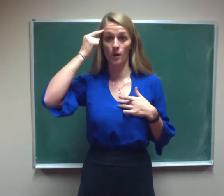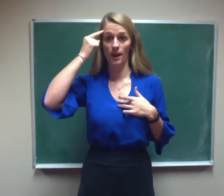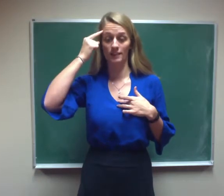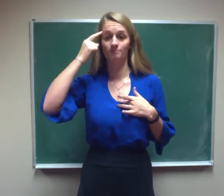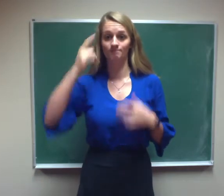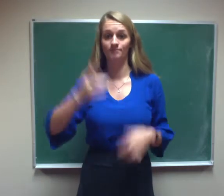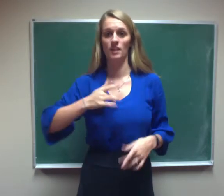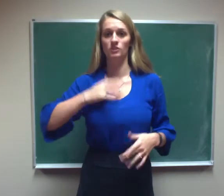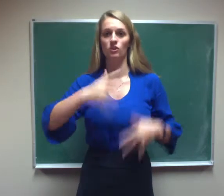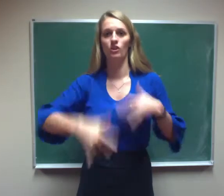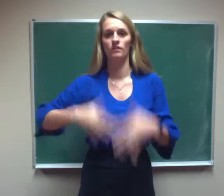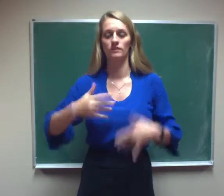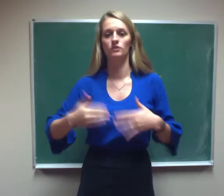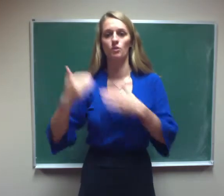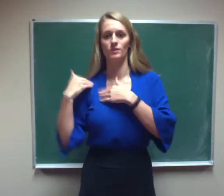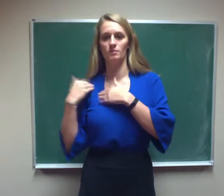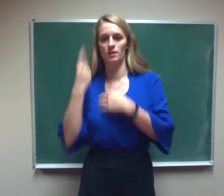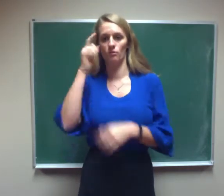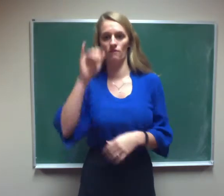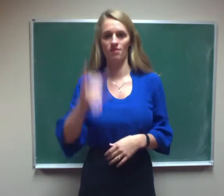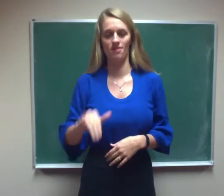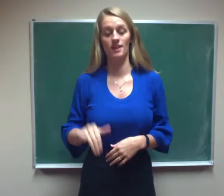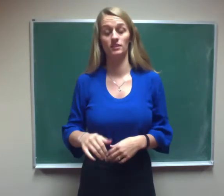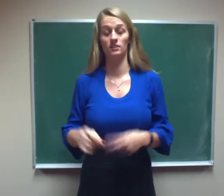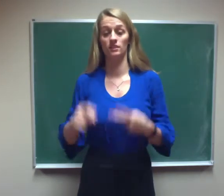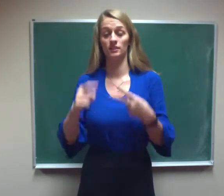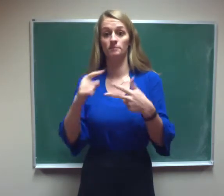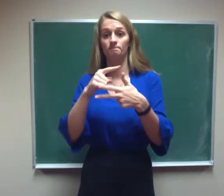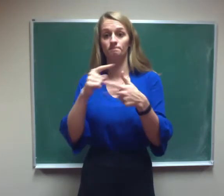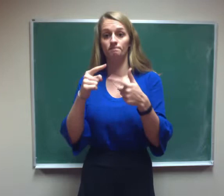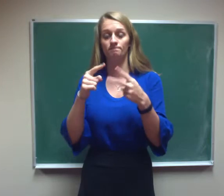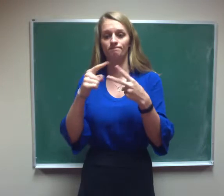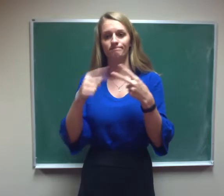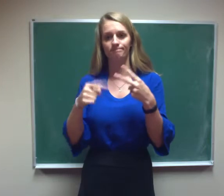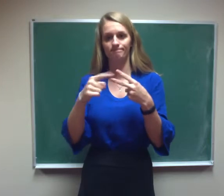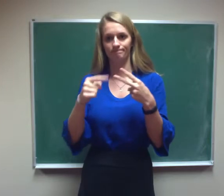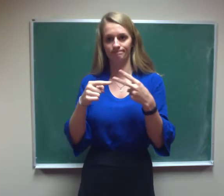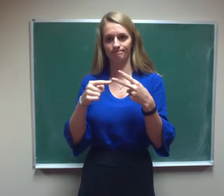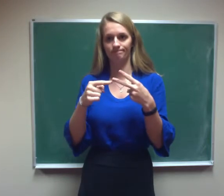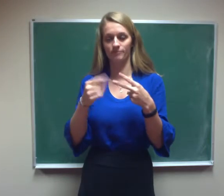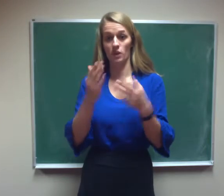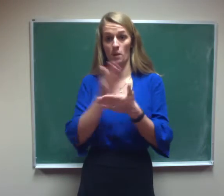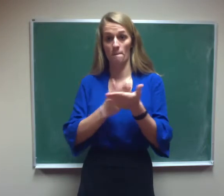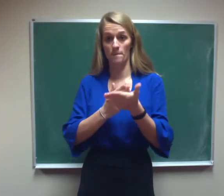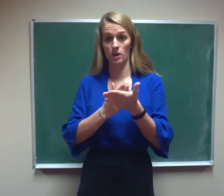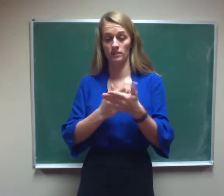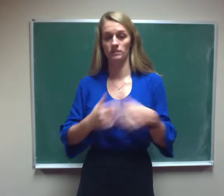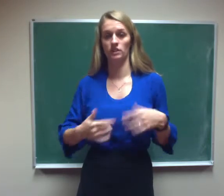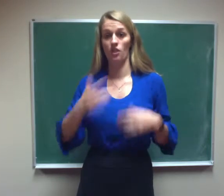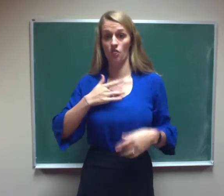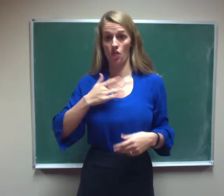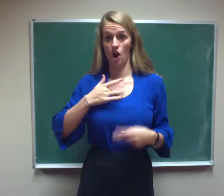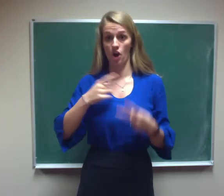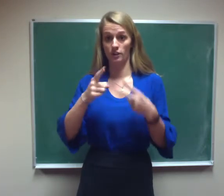also. The two basic components of the cardiovascular system are the heart, which is the centralized pump, and then miles and miles of